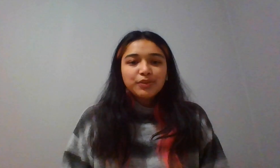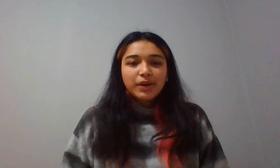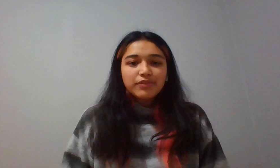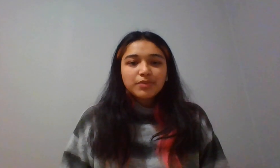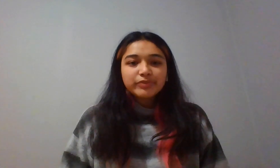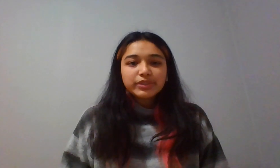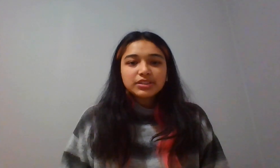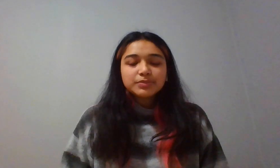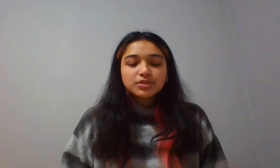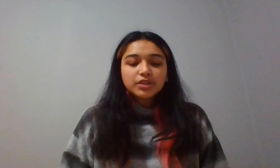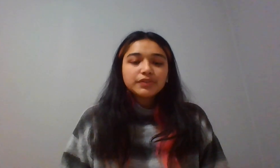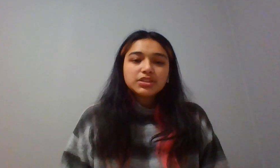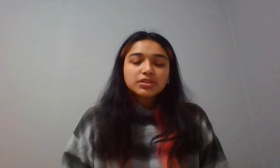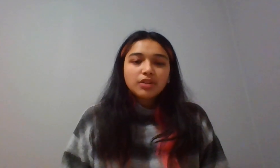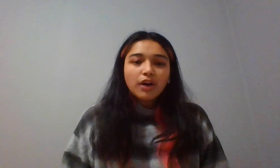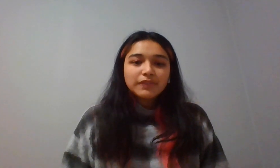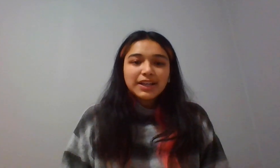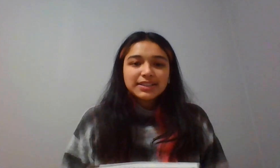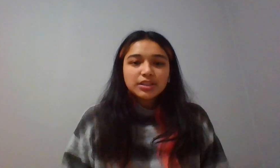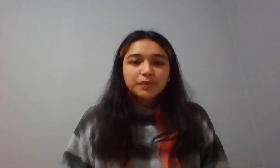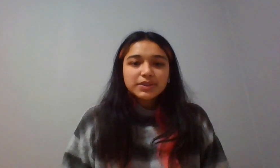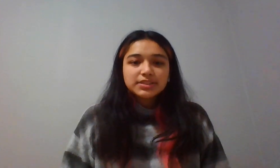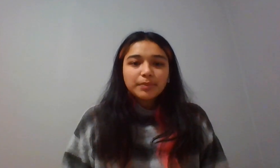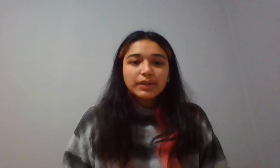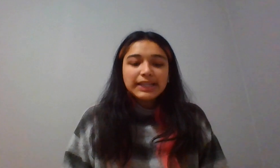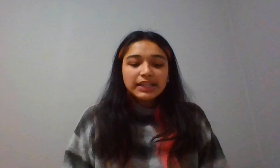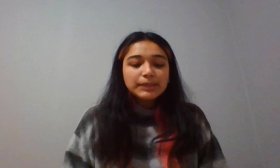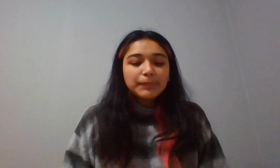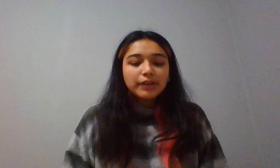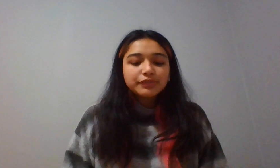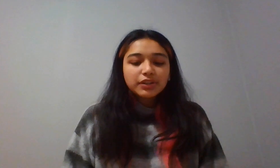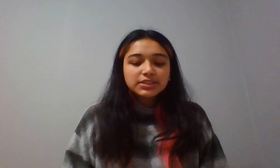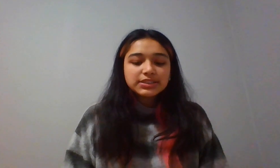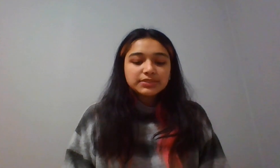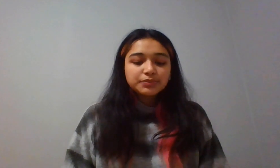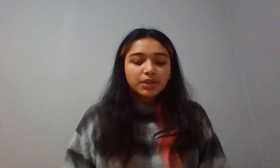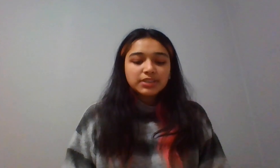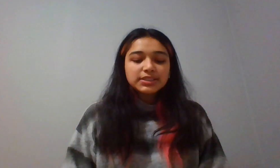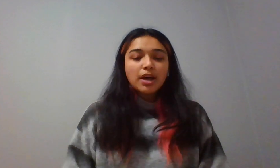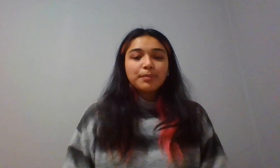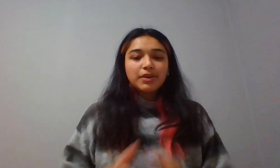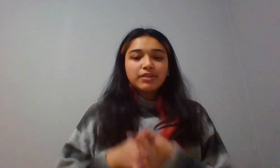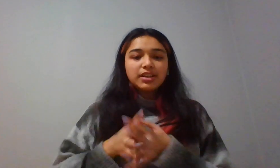Hello everyone, welcome to the video of ASL quiz number 8. My first word is America.